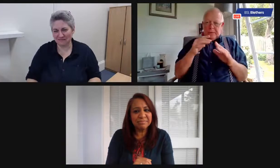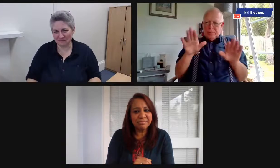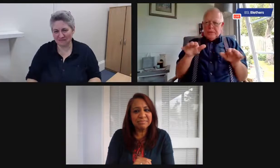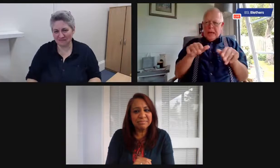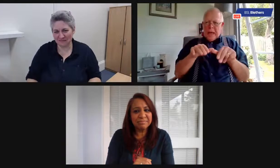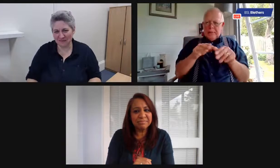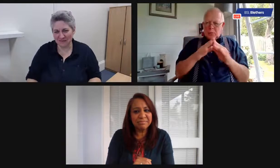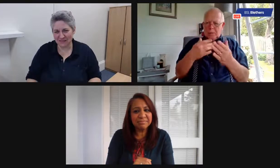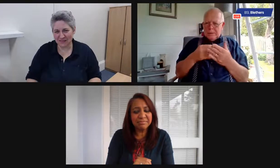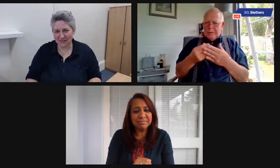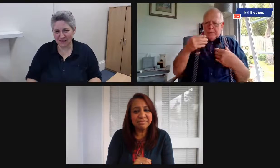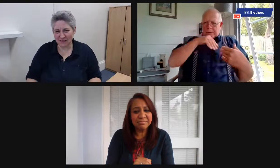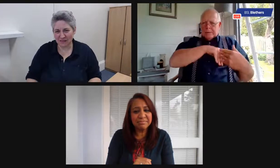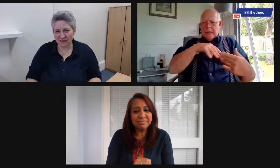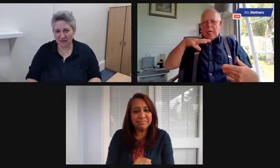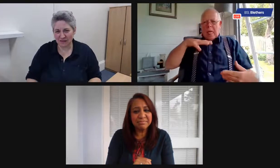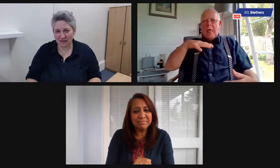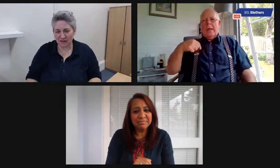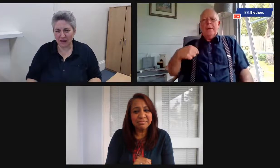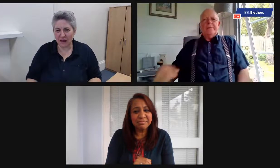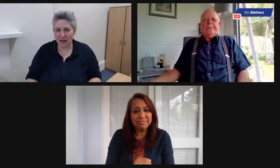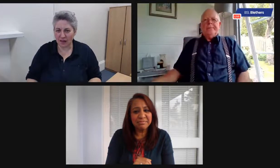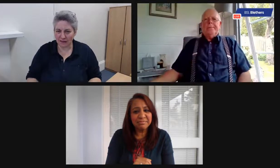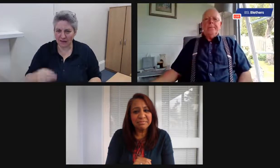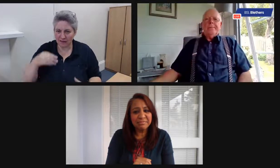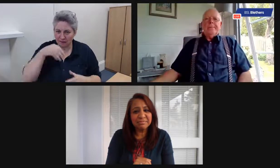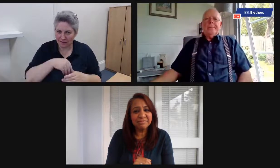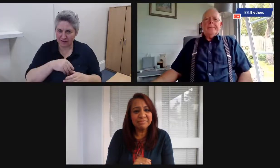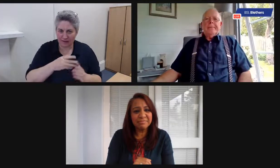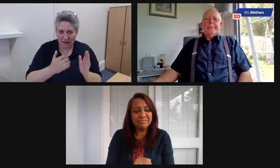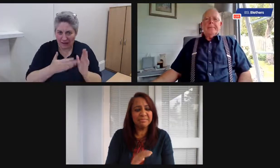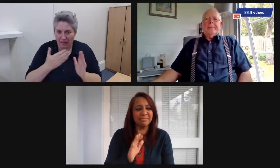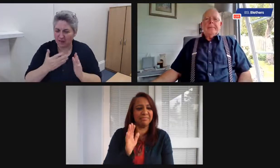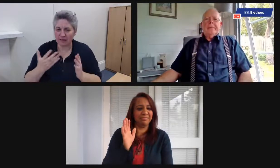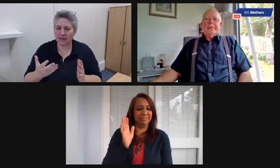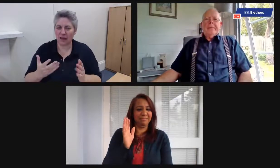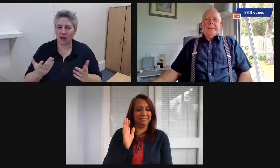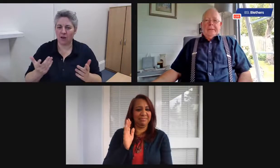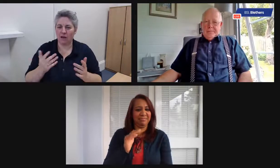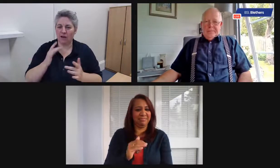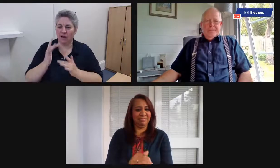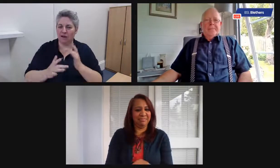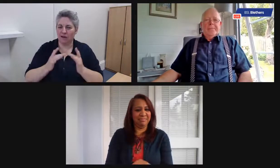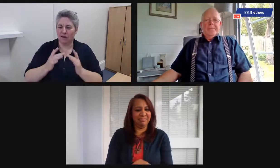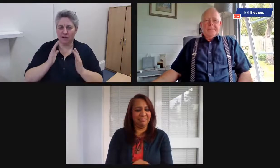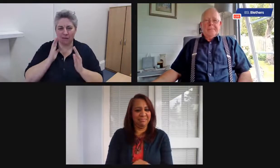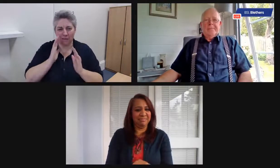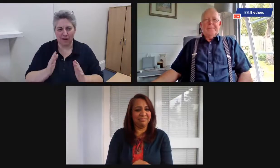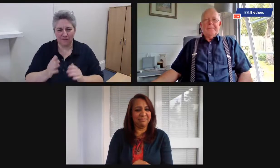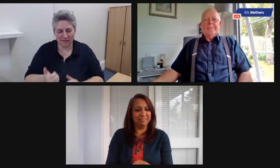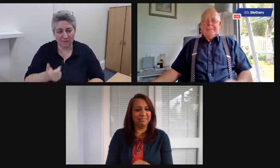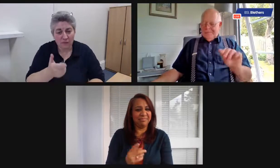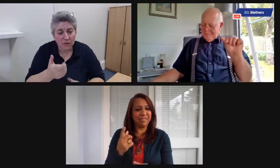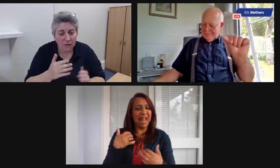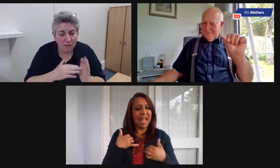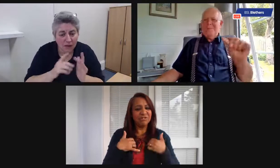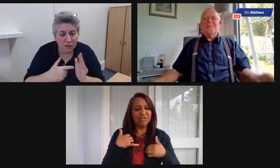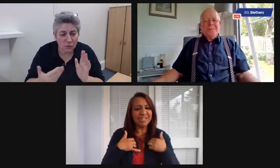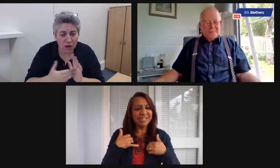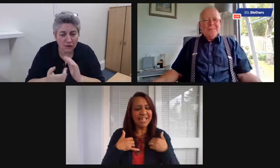I honestly used to pack my book. I just have a book on flies, a book on insects, a book on everything in my backpack. Yeah. And now we've just got this wee